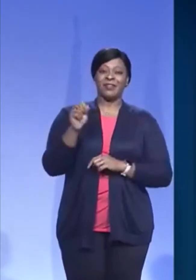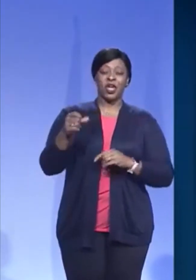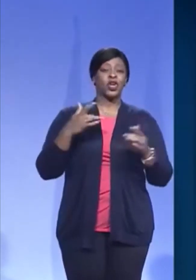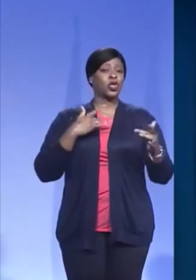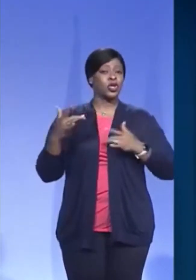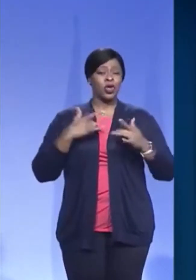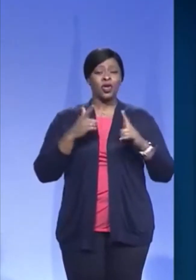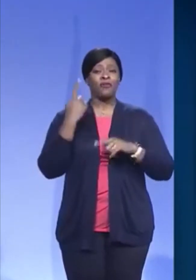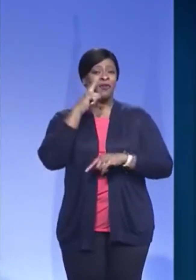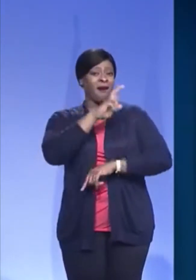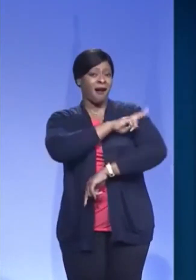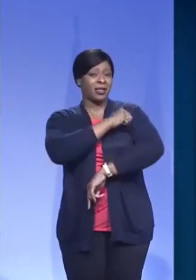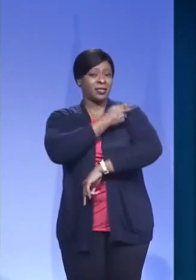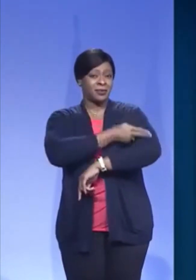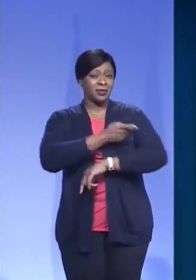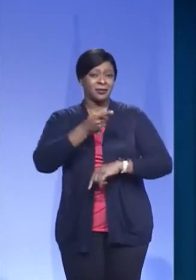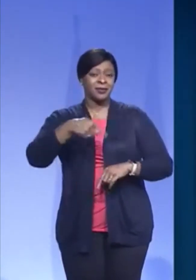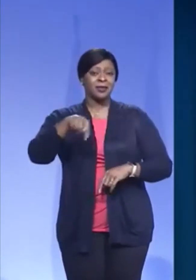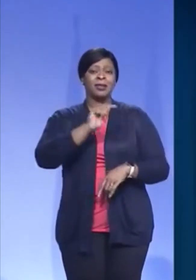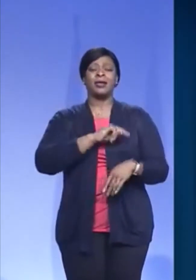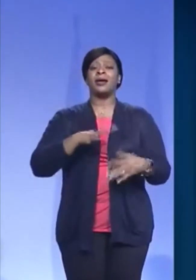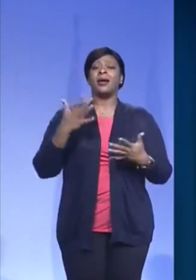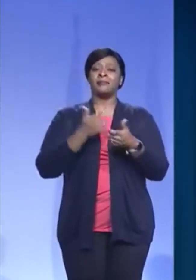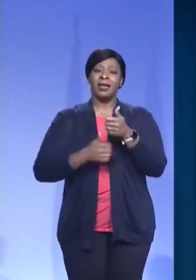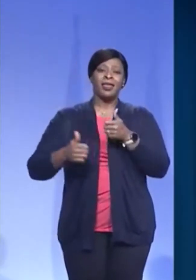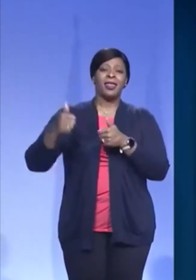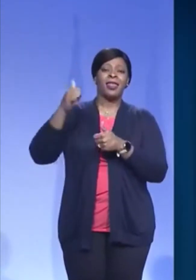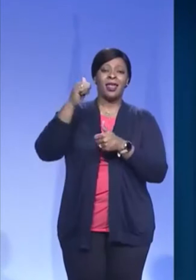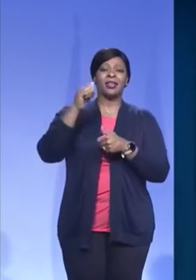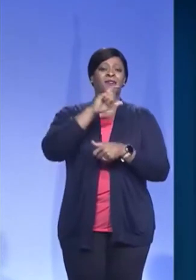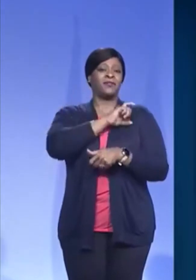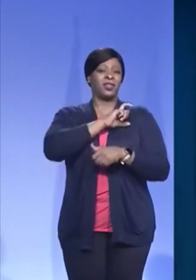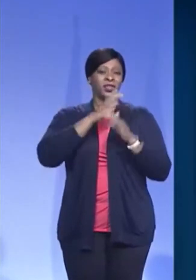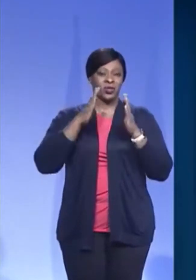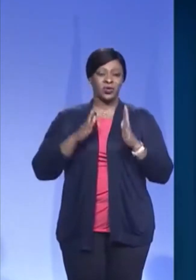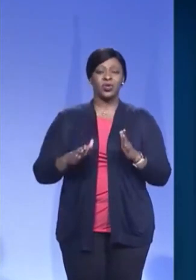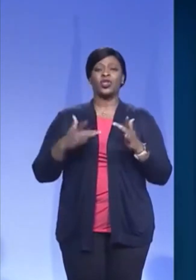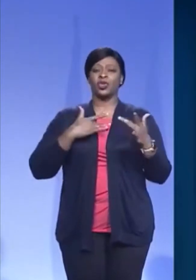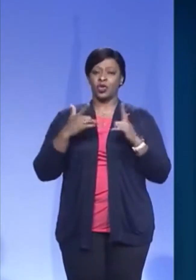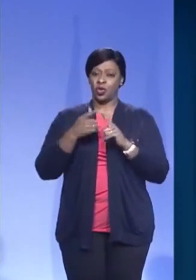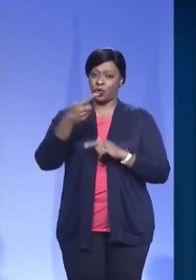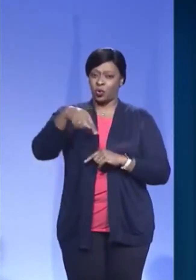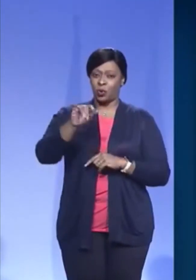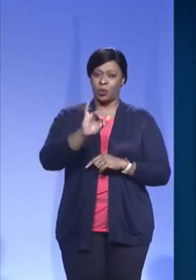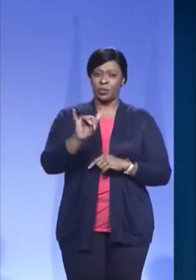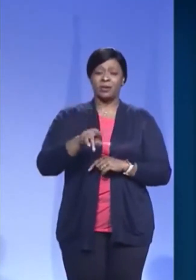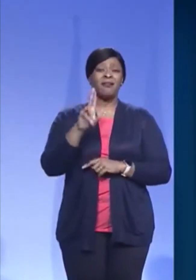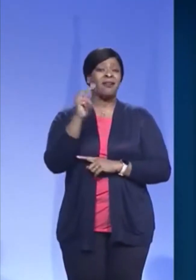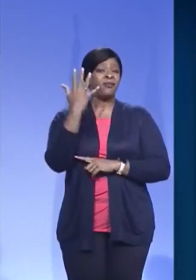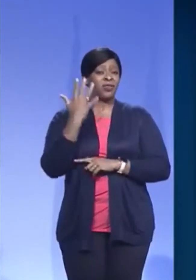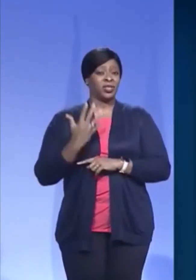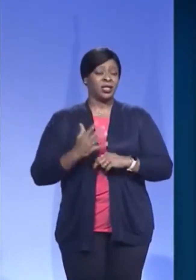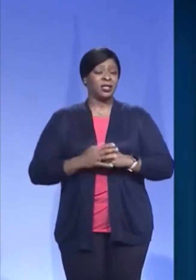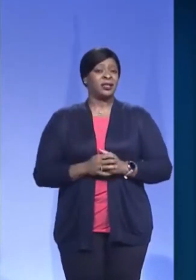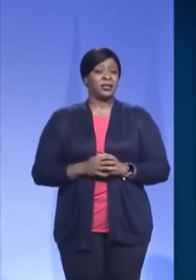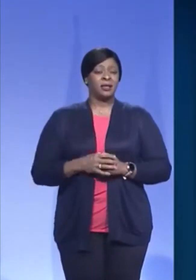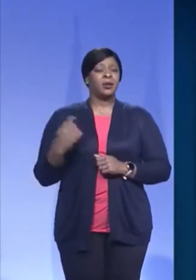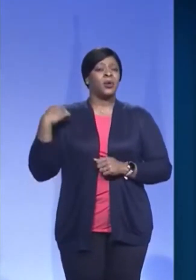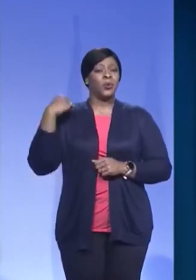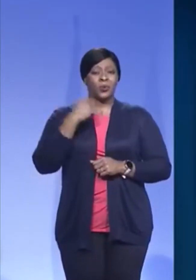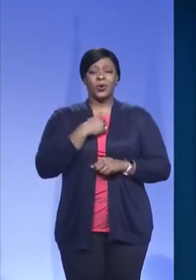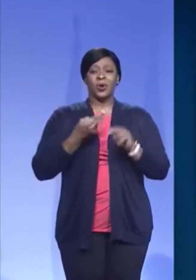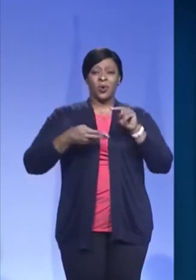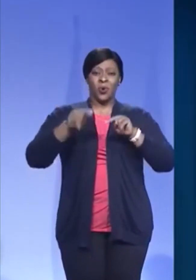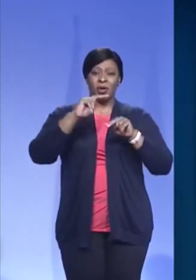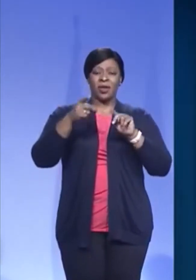to our hospital leaders, to our elected officials, and they should be concerning to you as well. Unfortunately, we're also going up